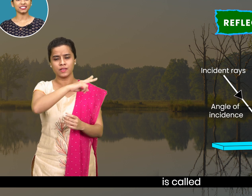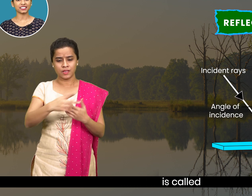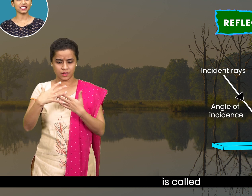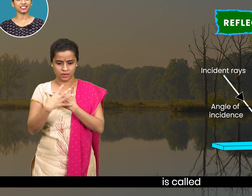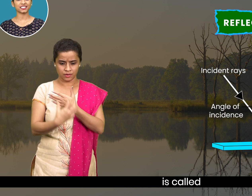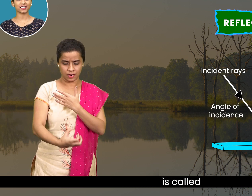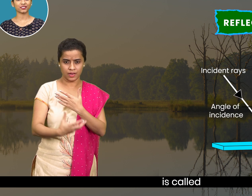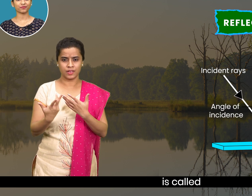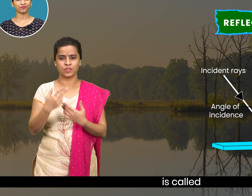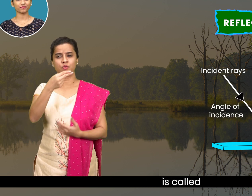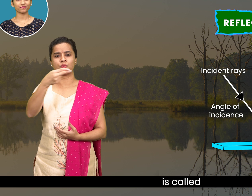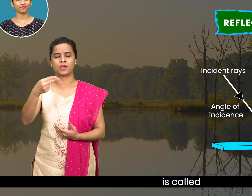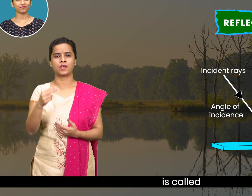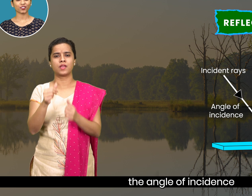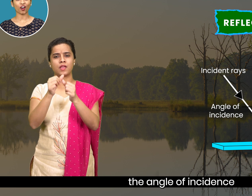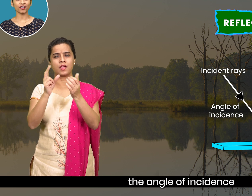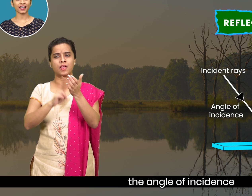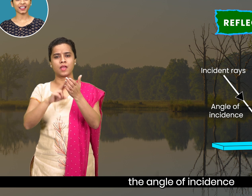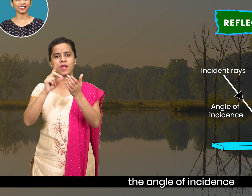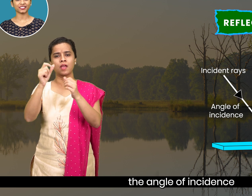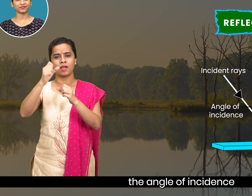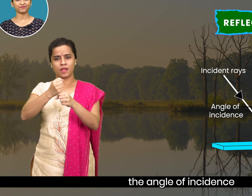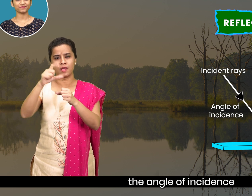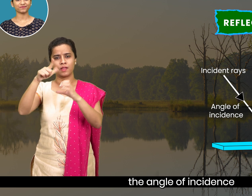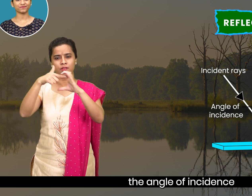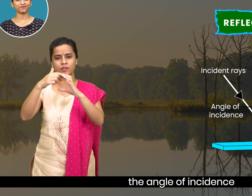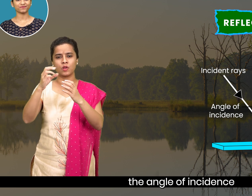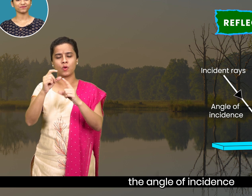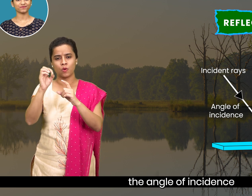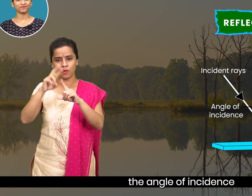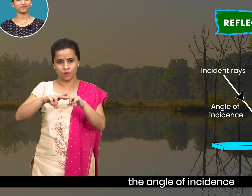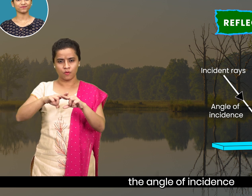of incidence or I.